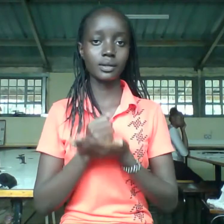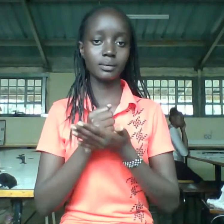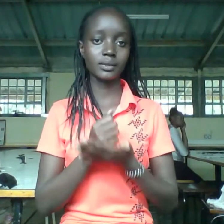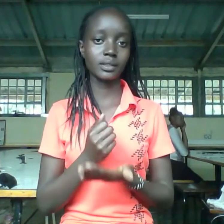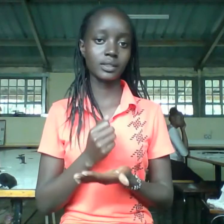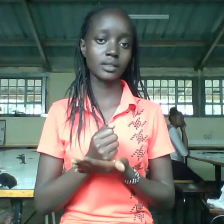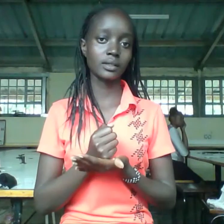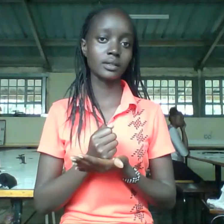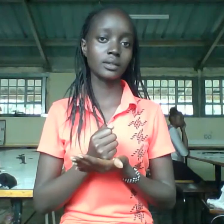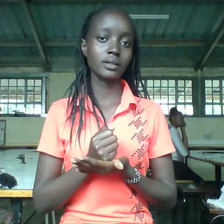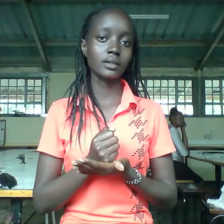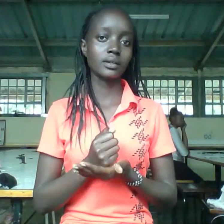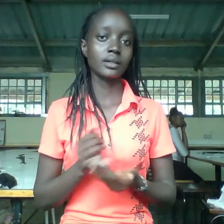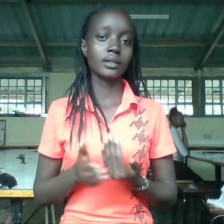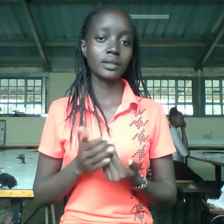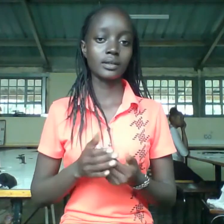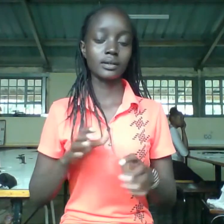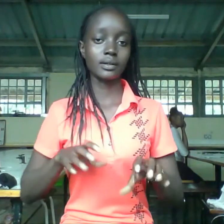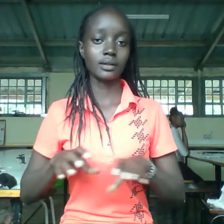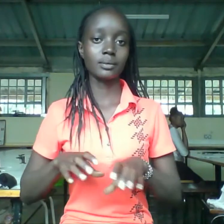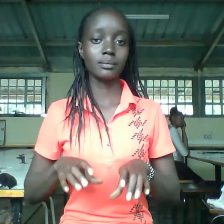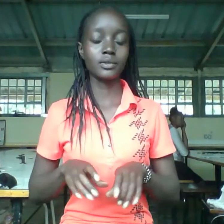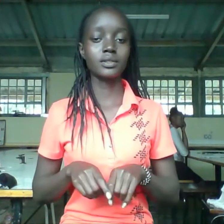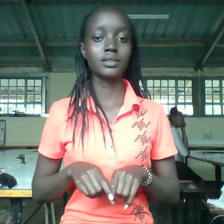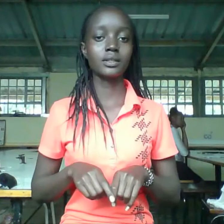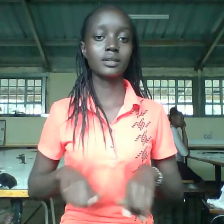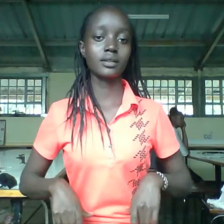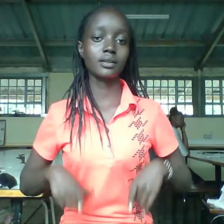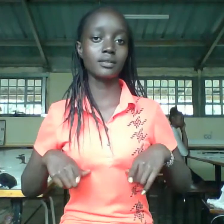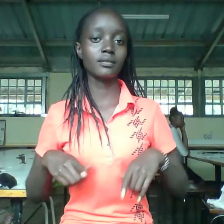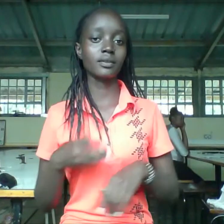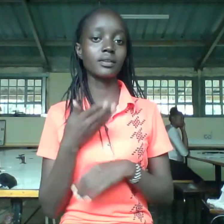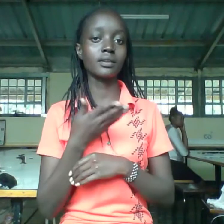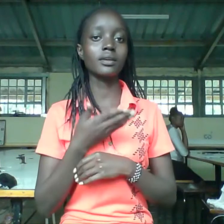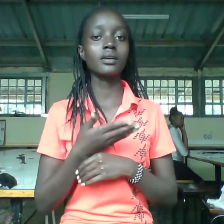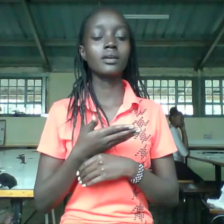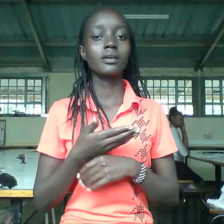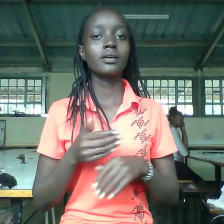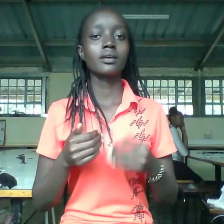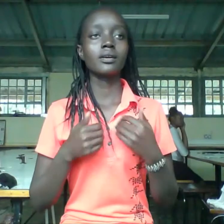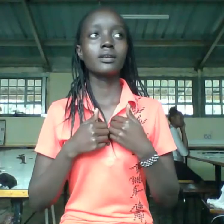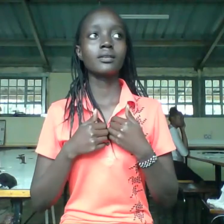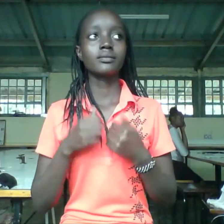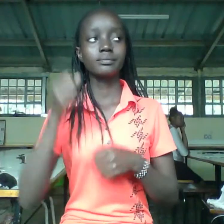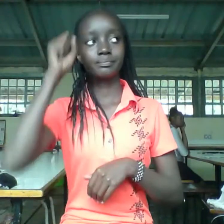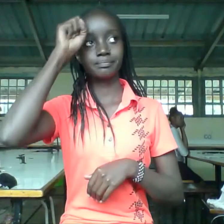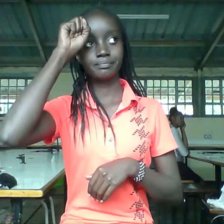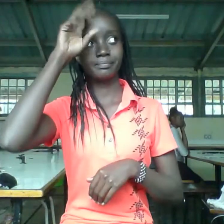of the farm. Living on the farm has its surprising days.